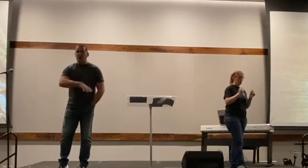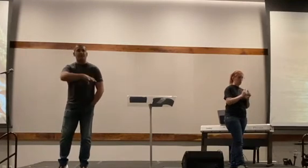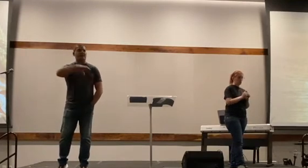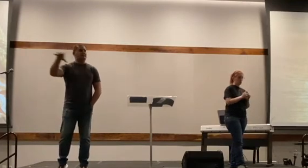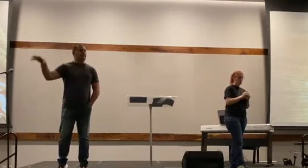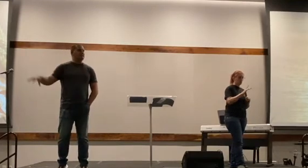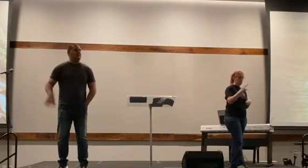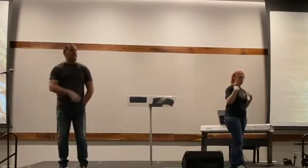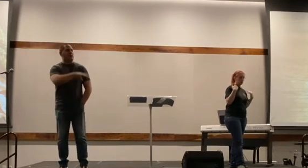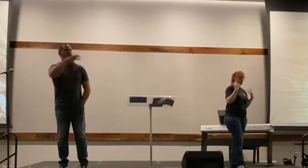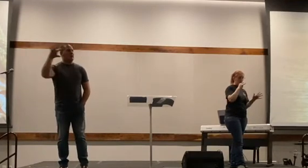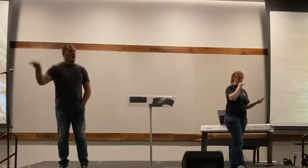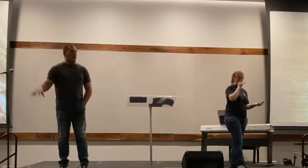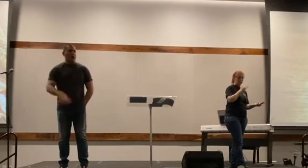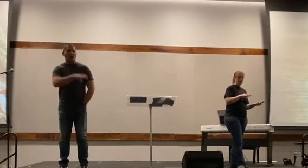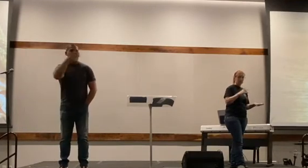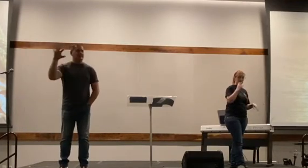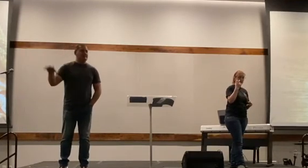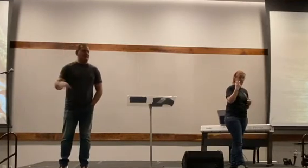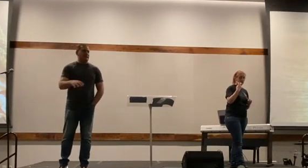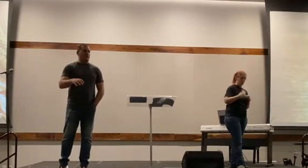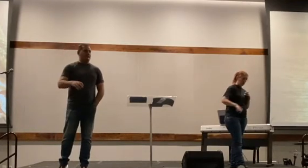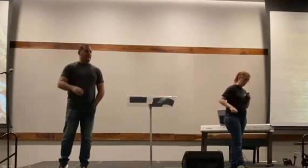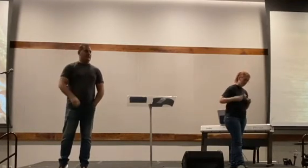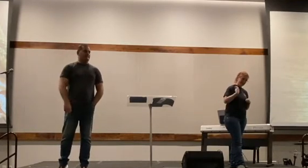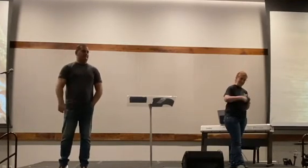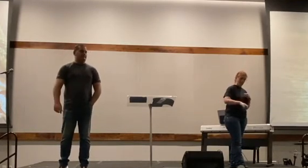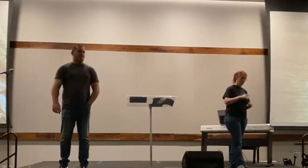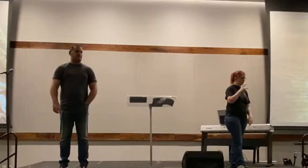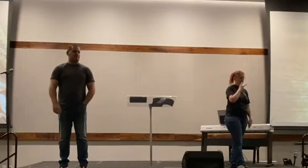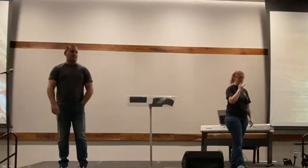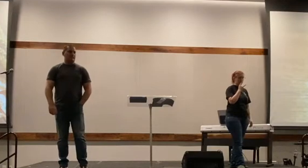of the youth kids, and he was a very hard, difficult kid.